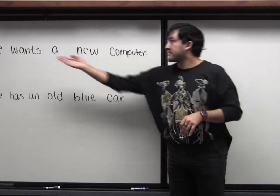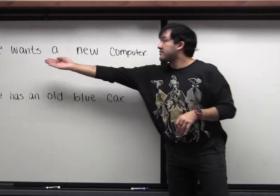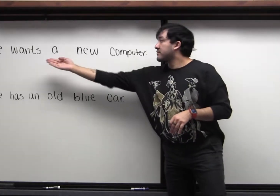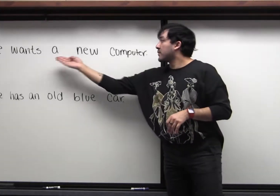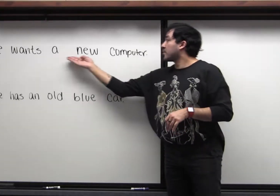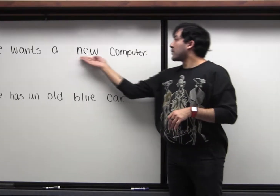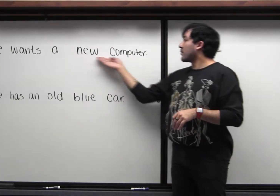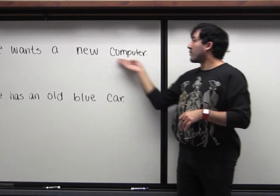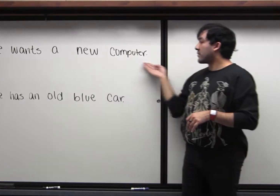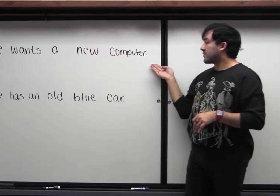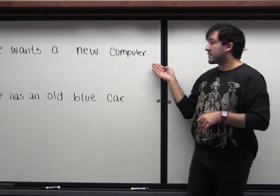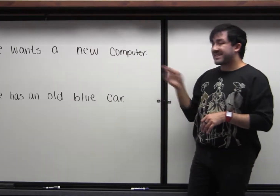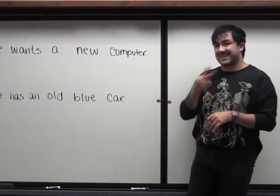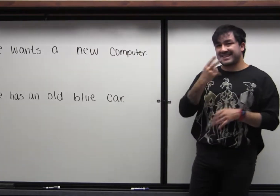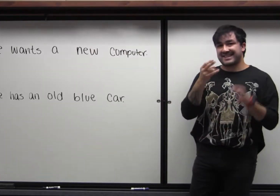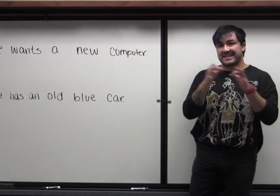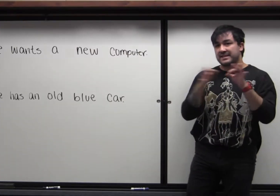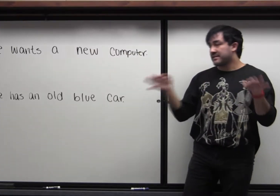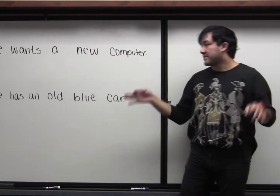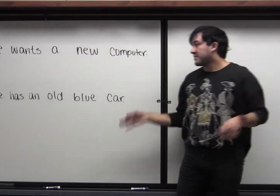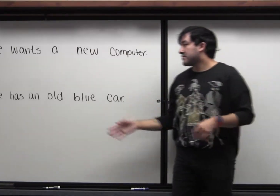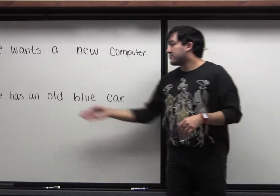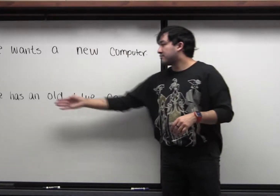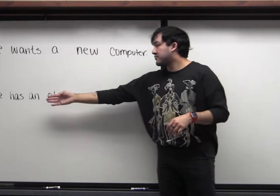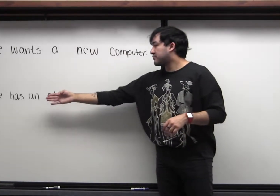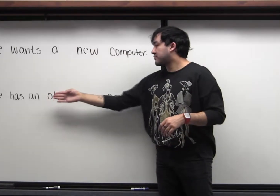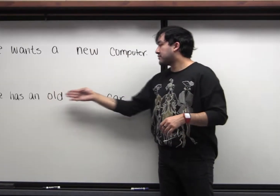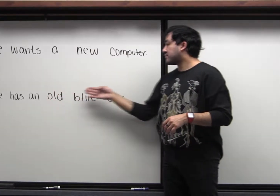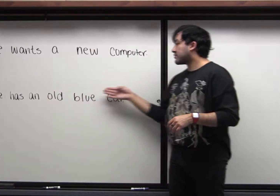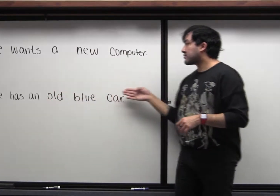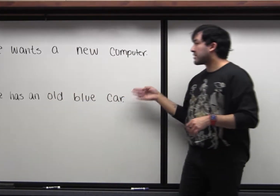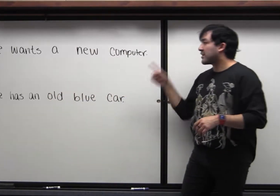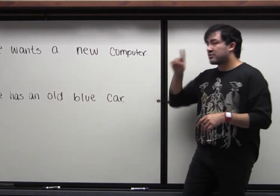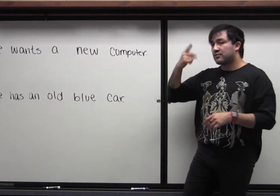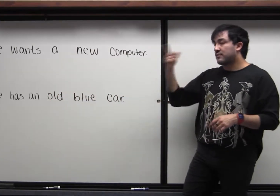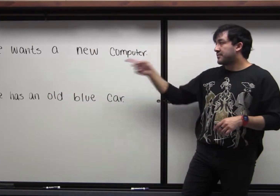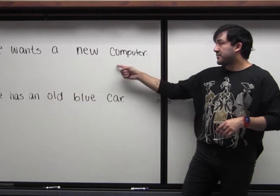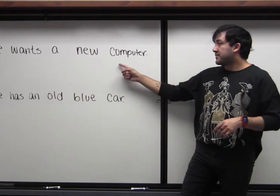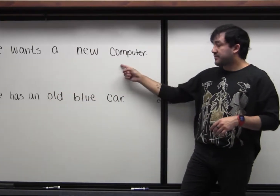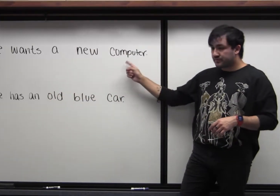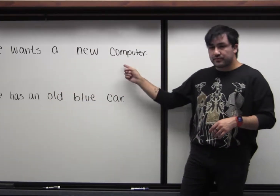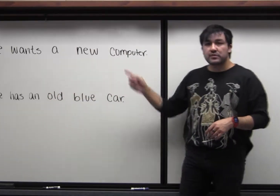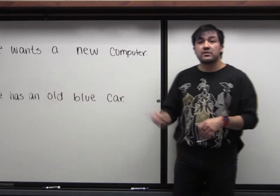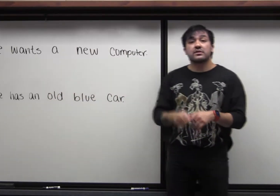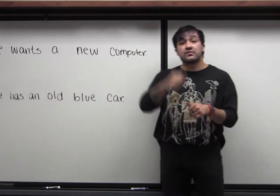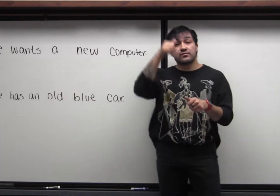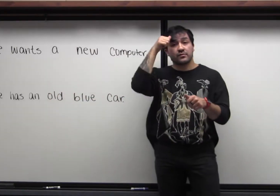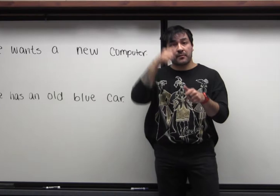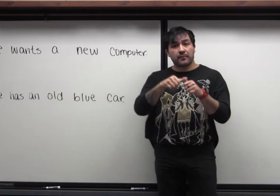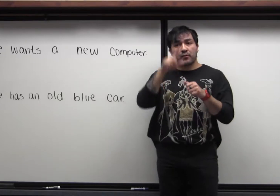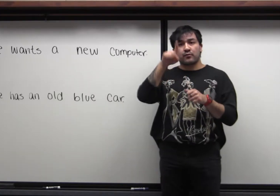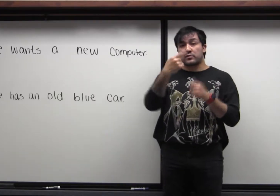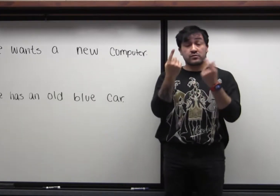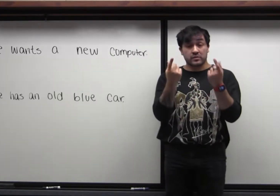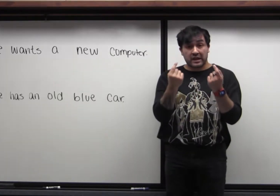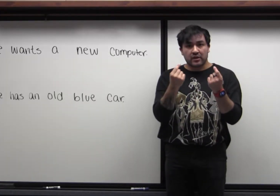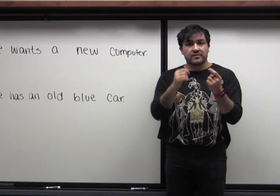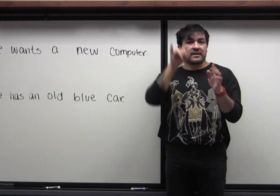in the first sentence here, we have he wants a new computer. In the second sentence that will be in the second video is she has an old blue car. So